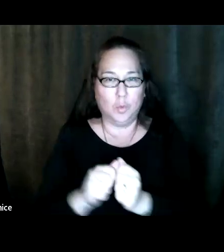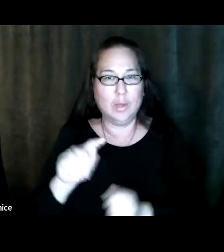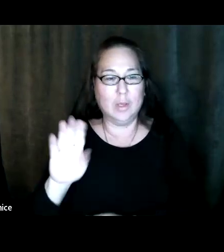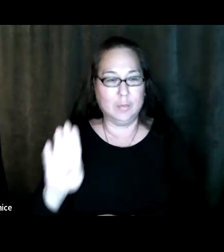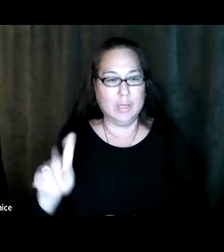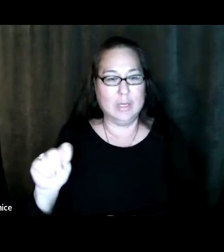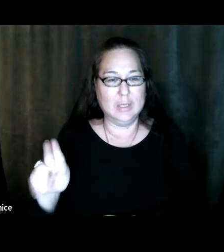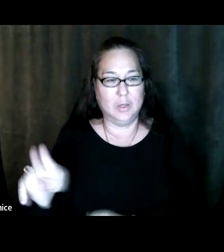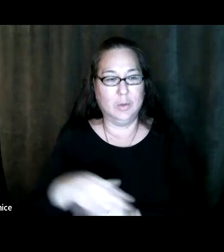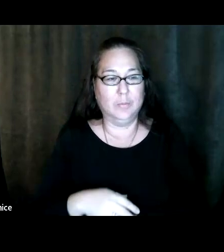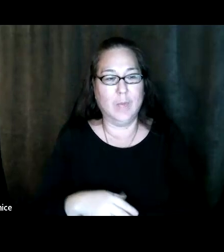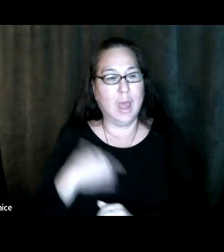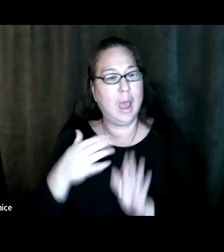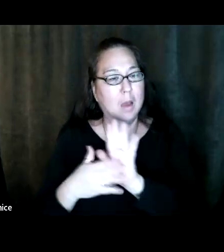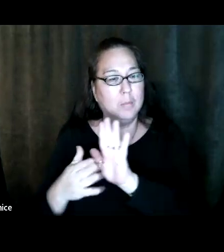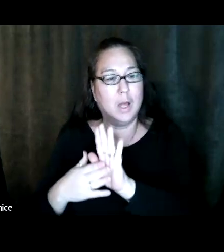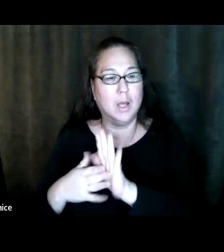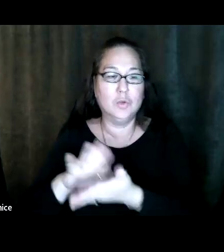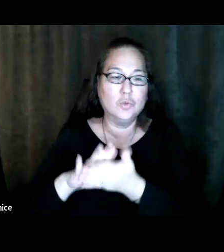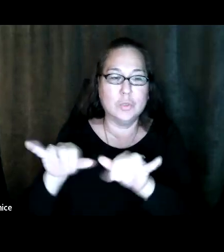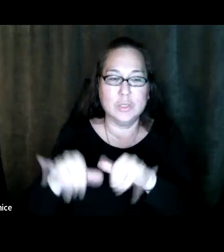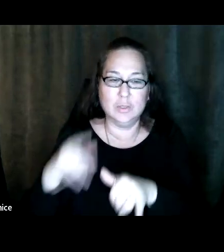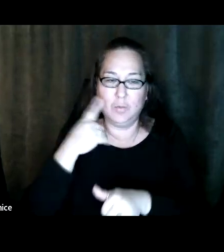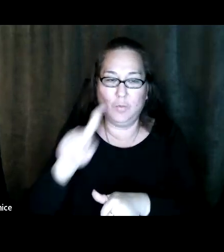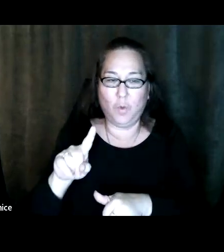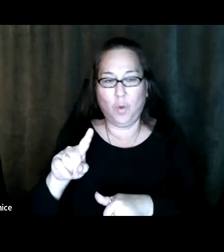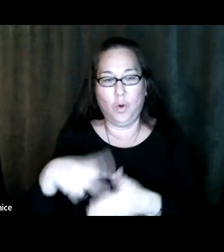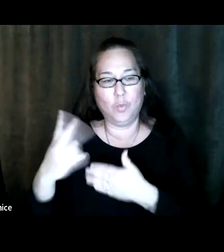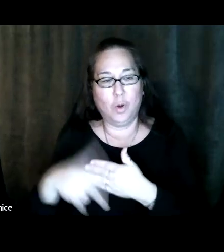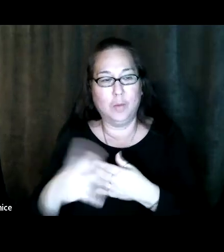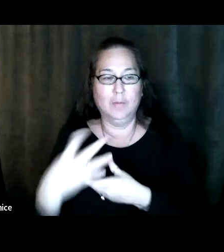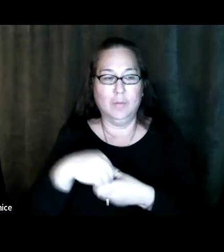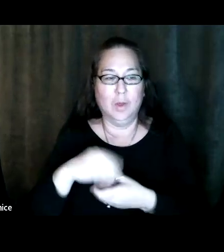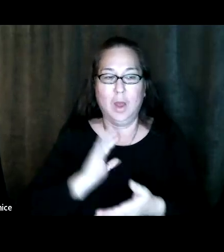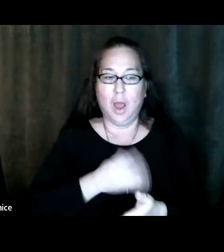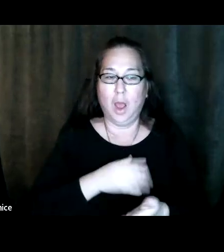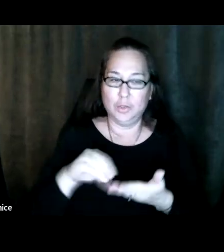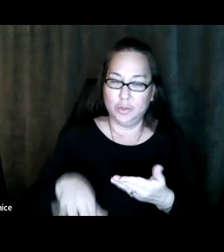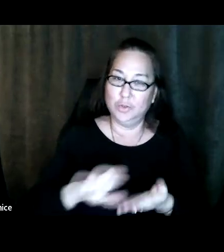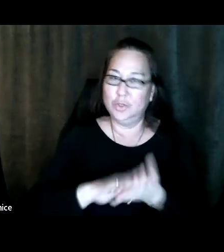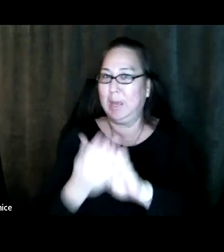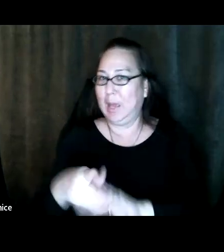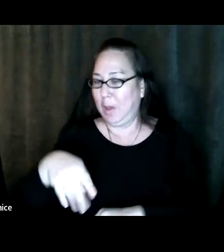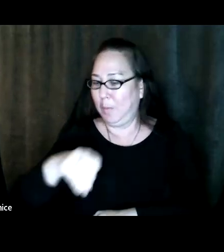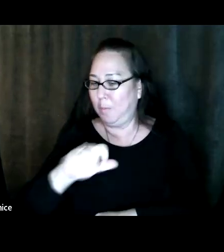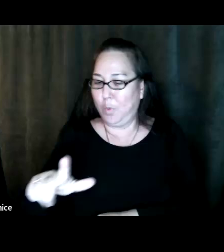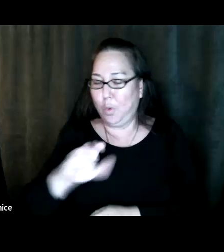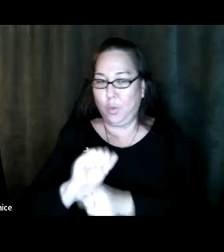its program involving our students as poll workers. Thank you very much. Thank you.